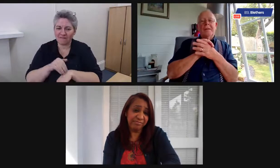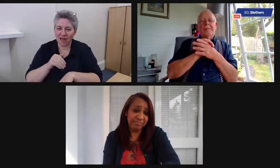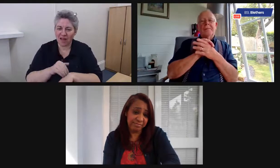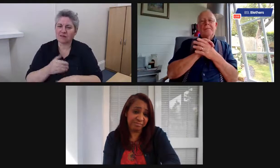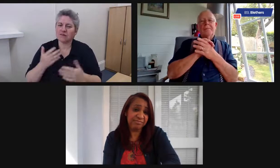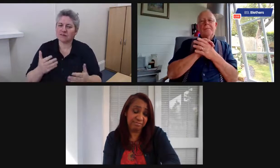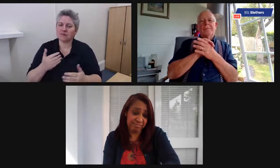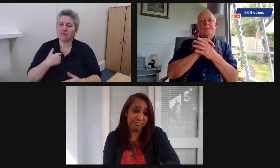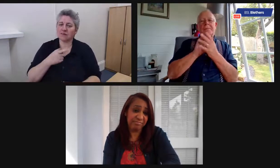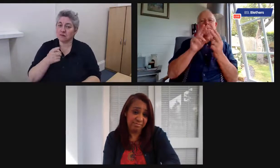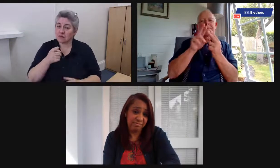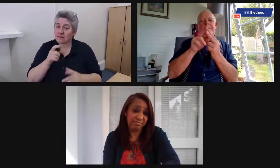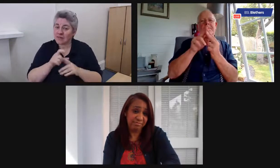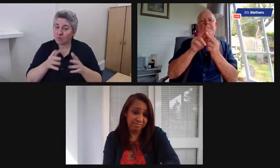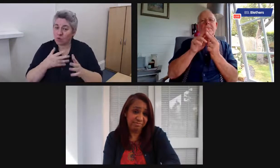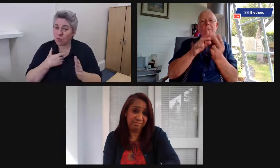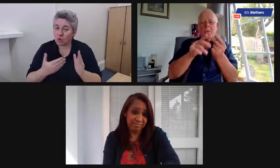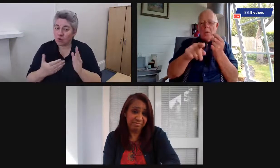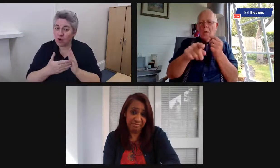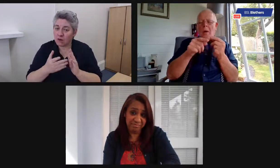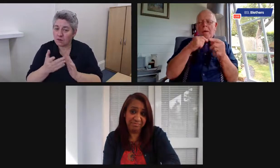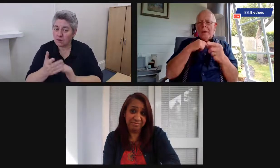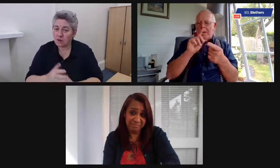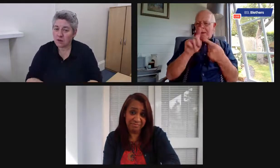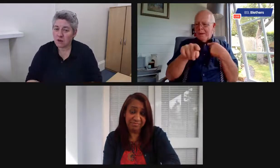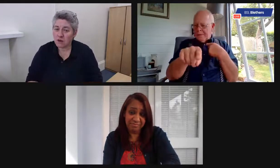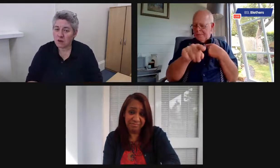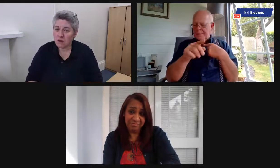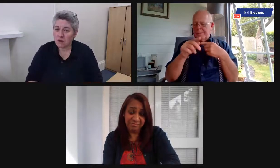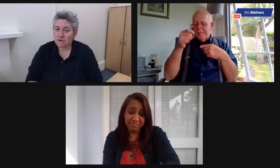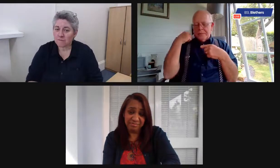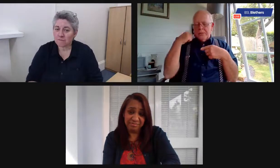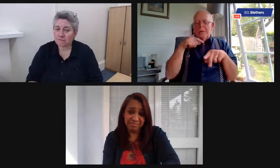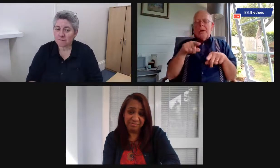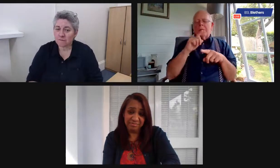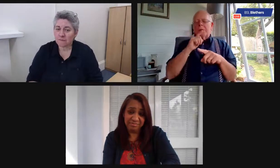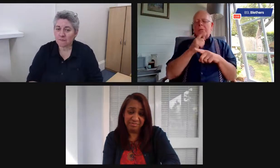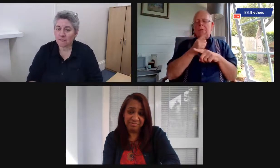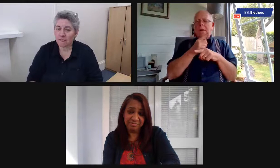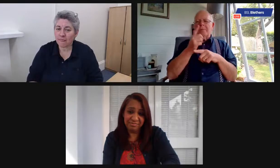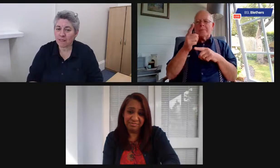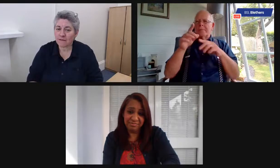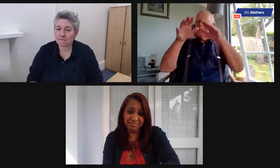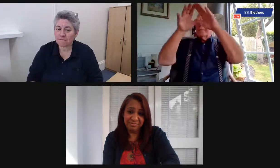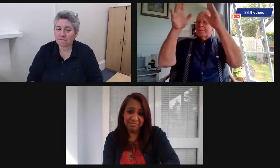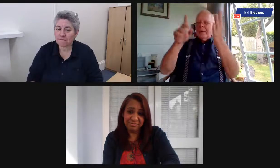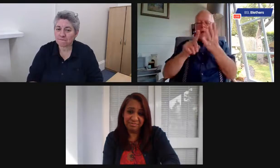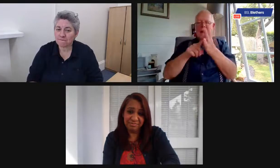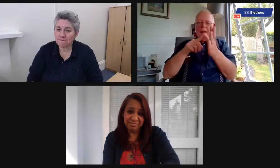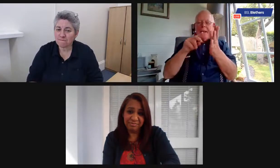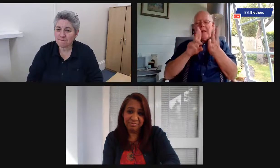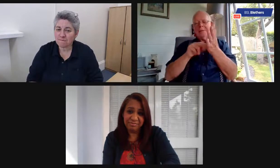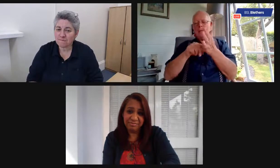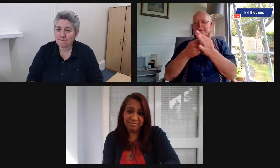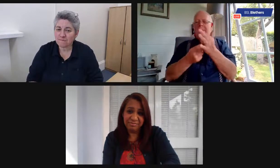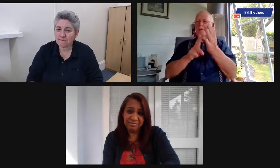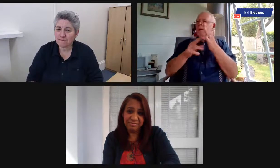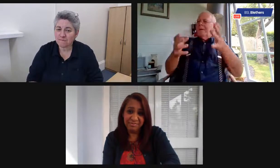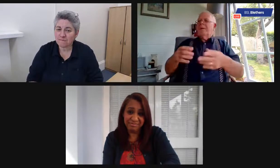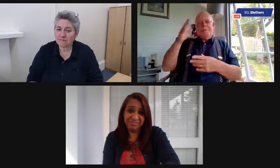influencing people and affecting change and good change. Dave, did you want to say something? Yeah, just to come back to something